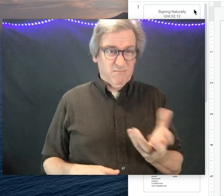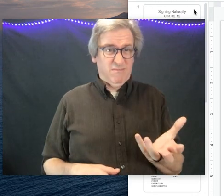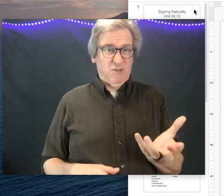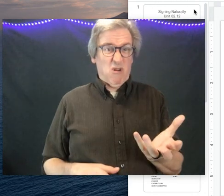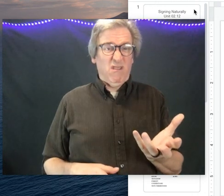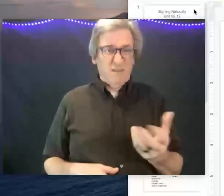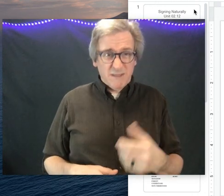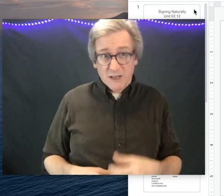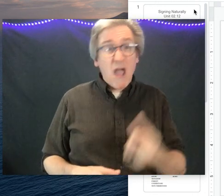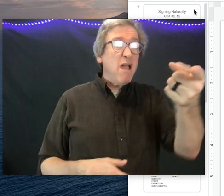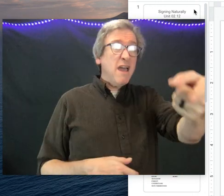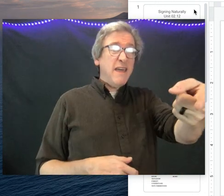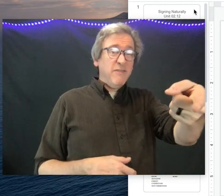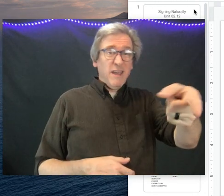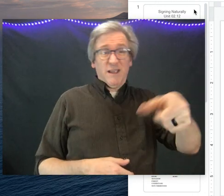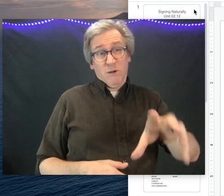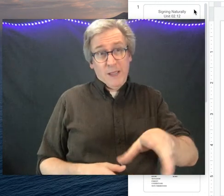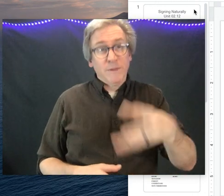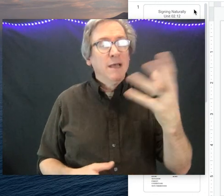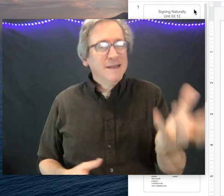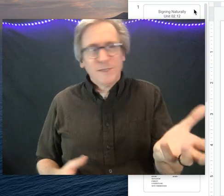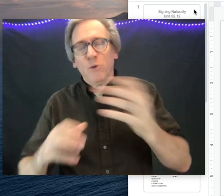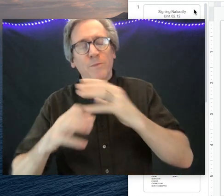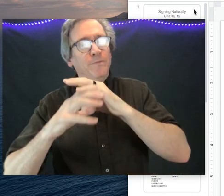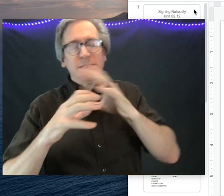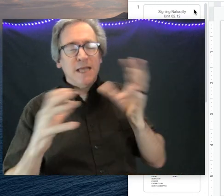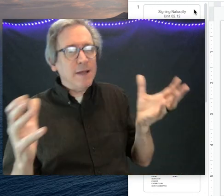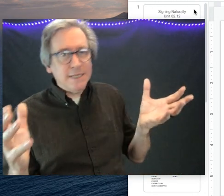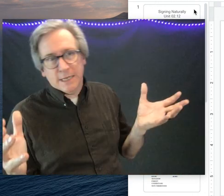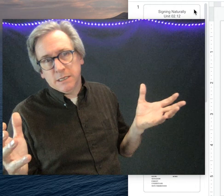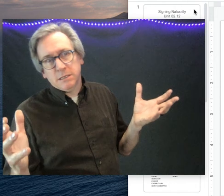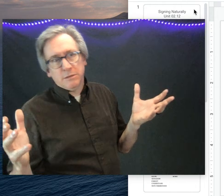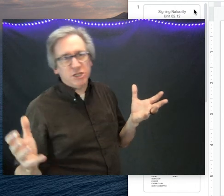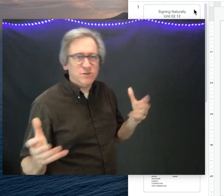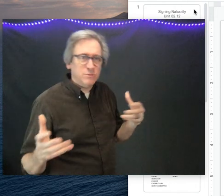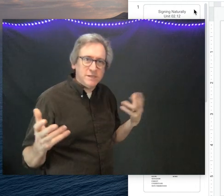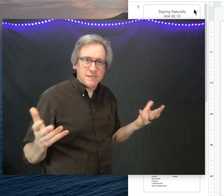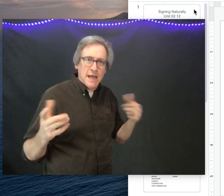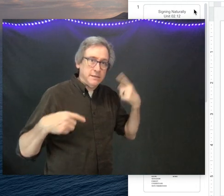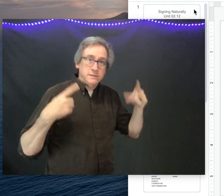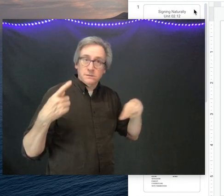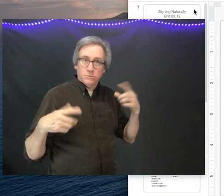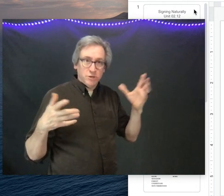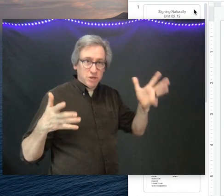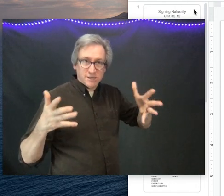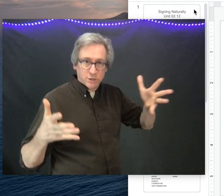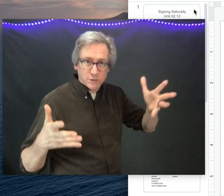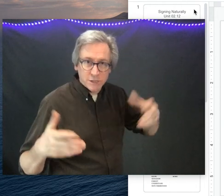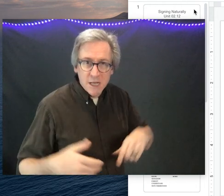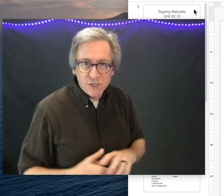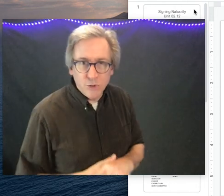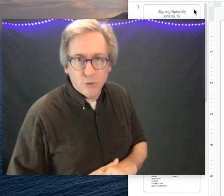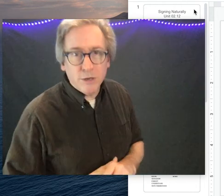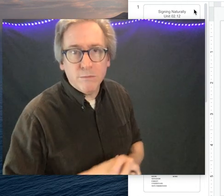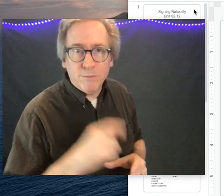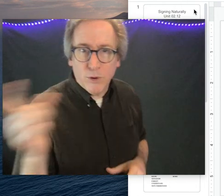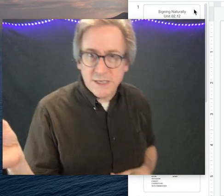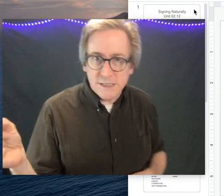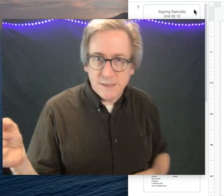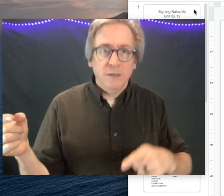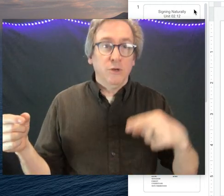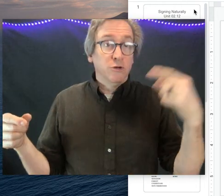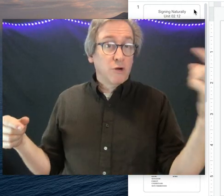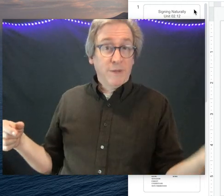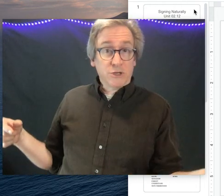goes, squirrel? Oh, yeah, that thing. Okay. So same idea, just with signs, with gestures. So you can point